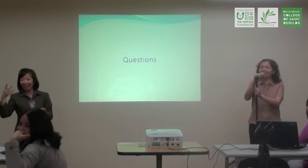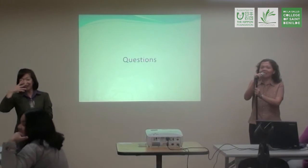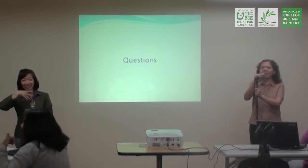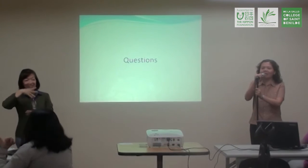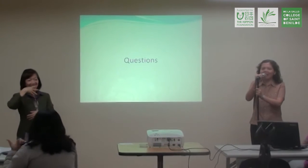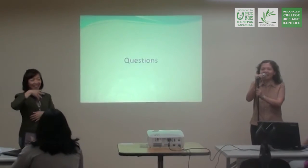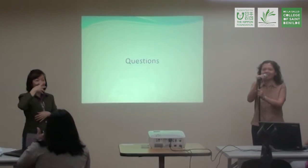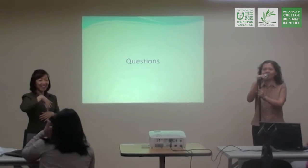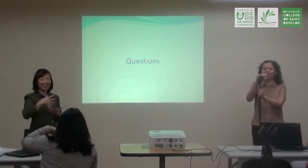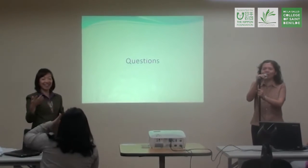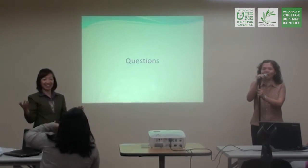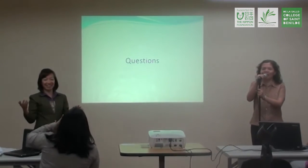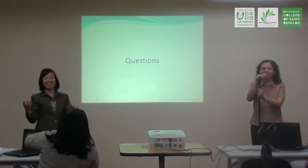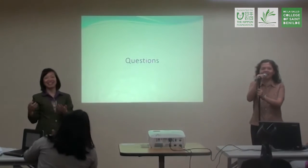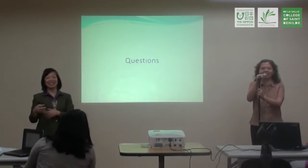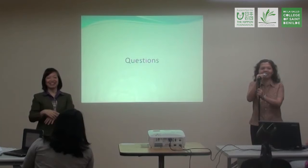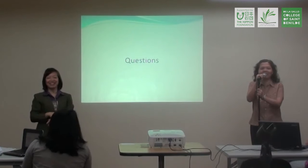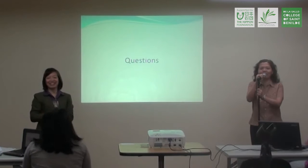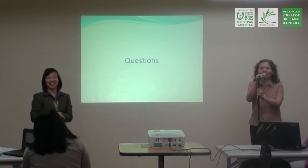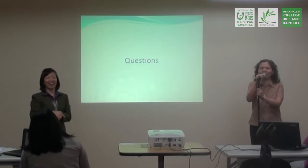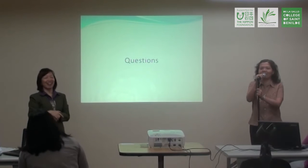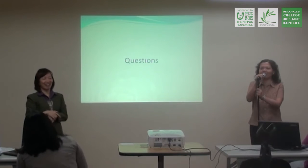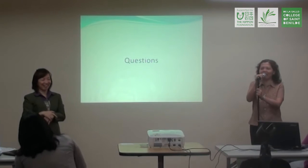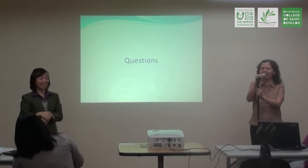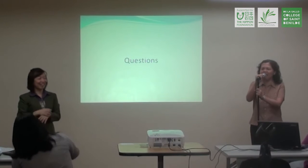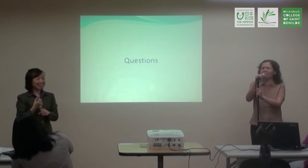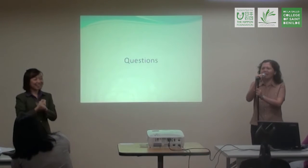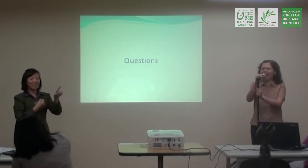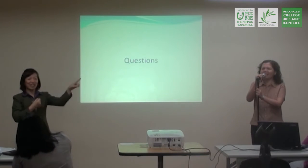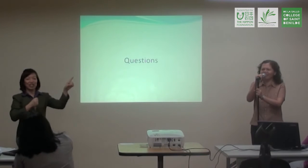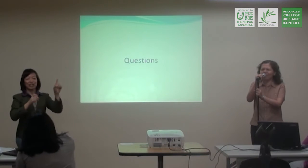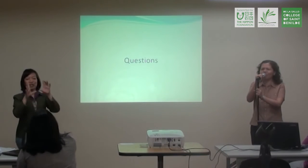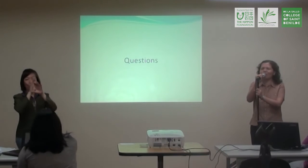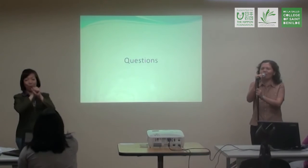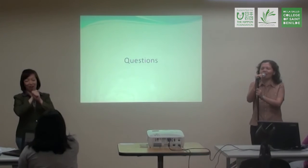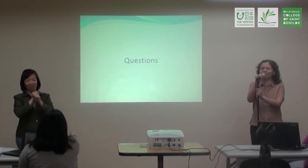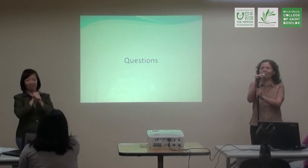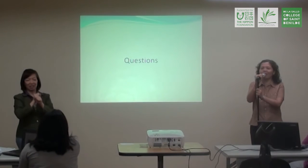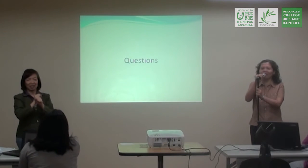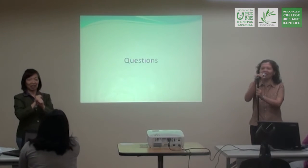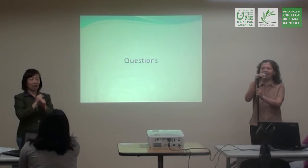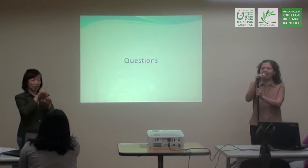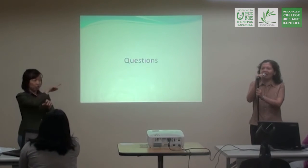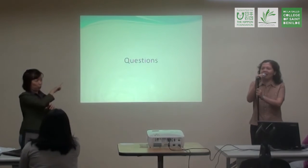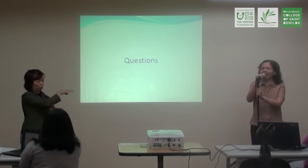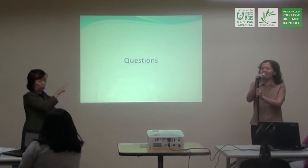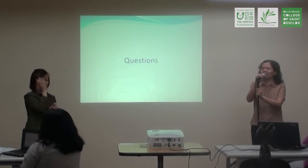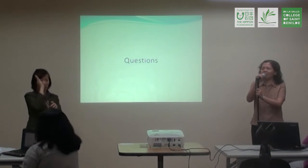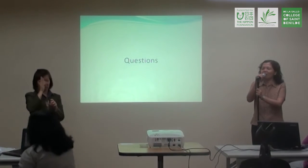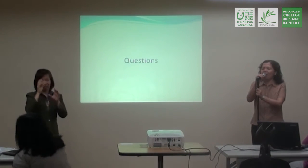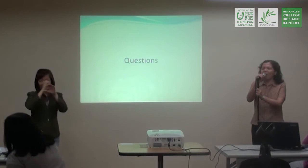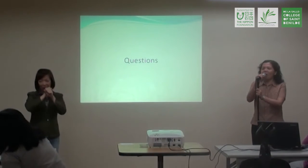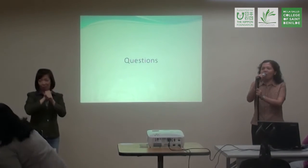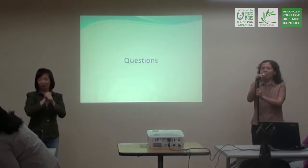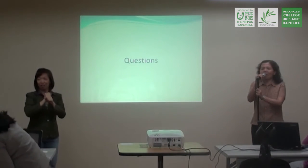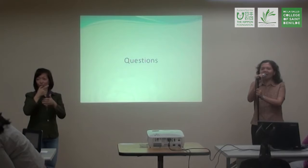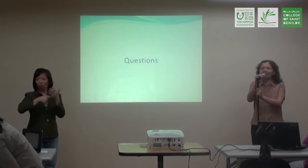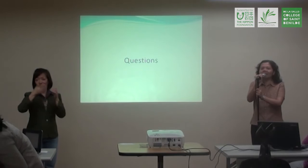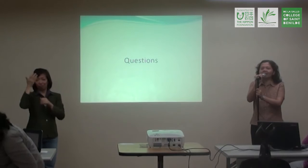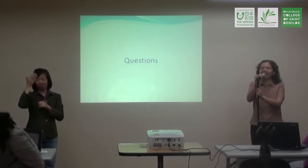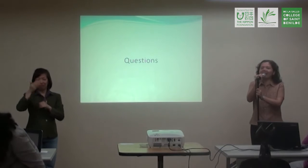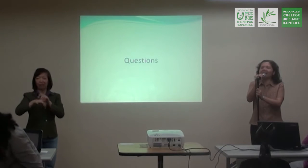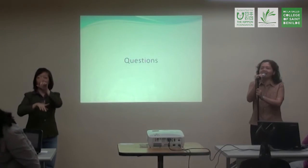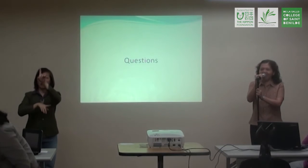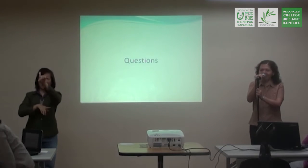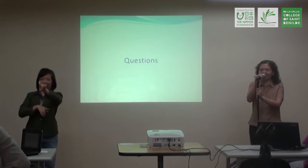Let me just summarize what Royce has presented by asking you a question. Who